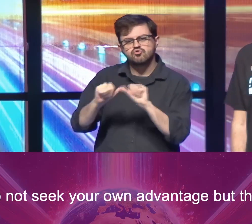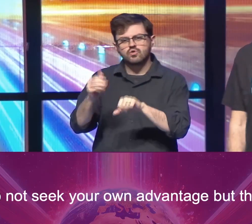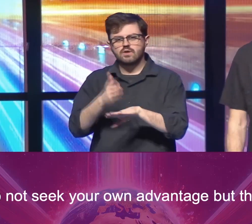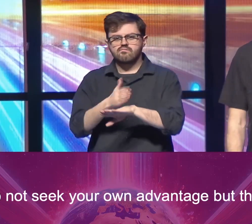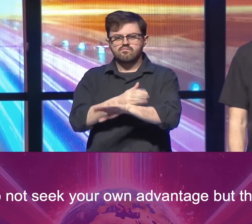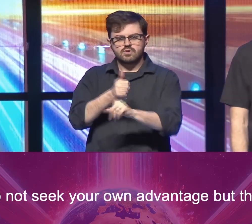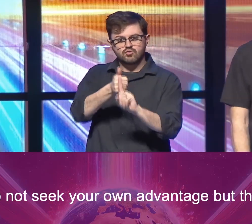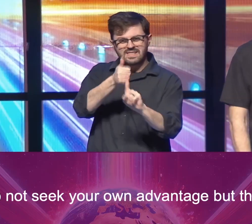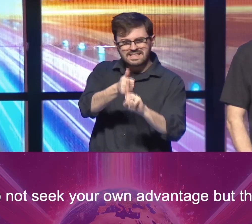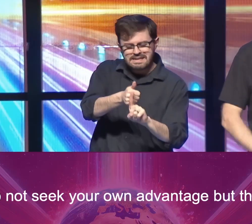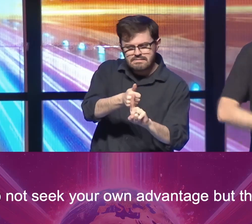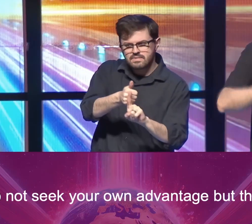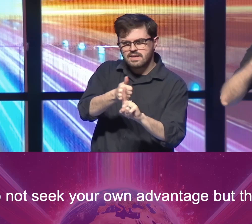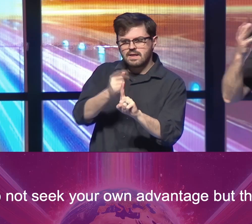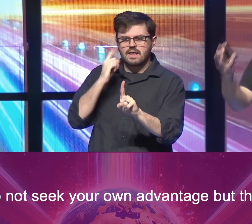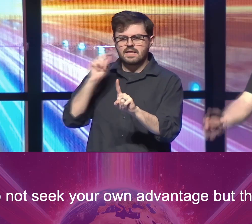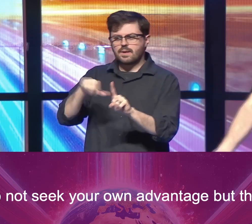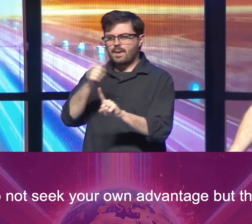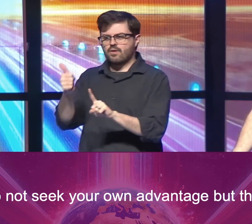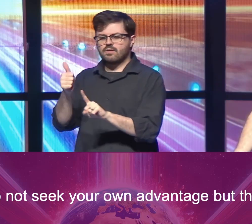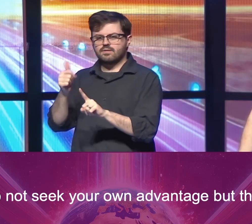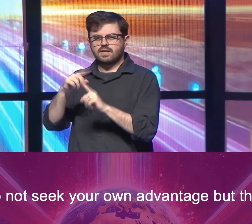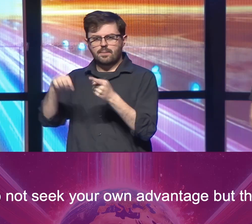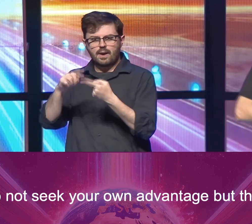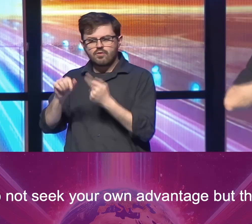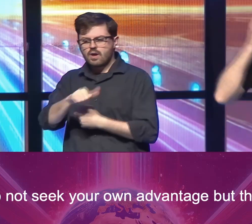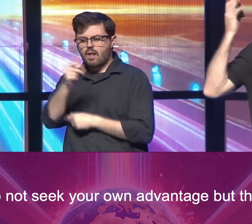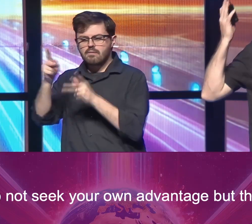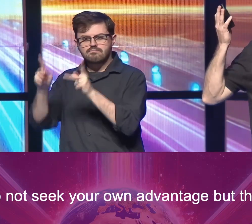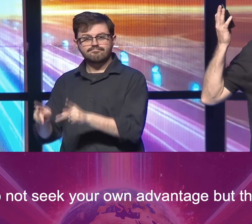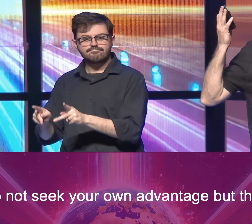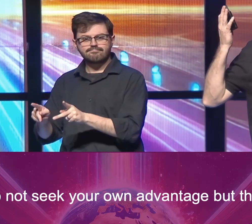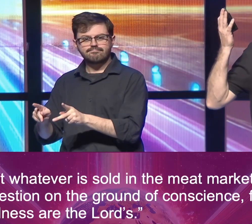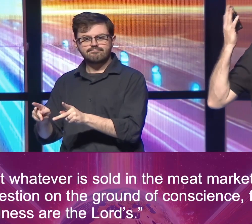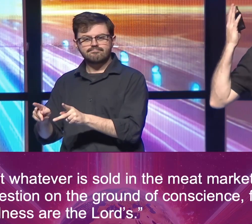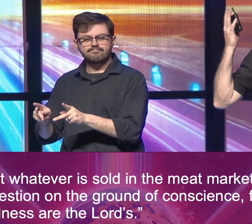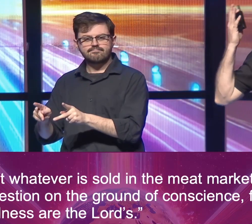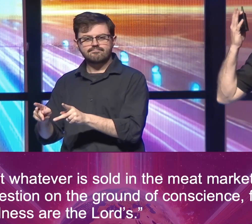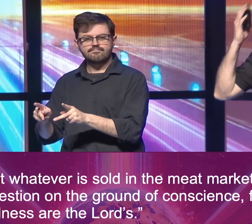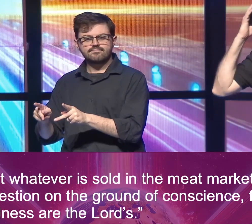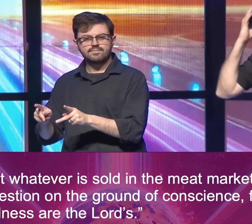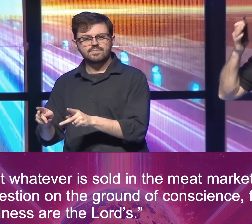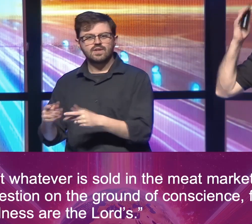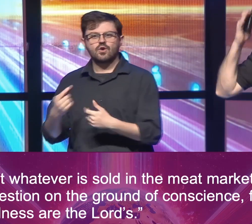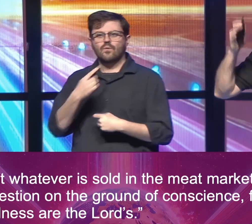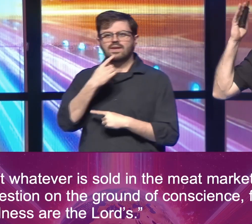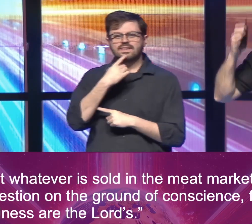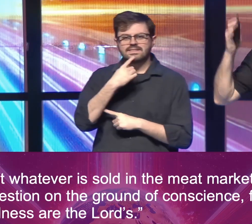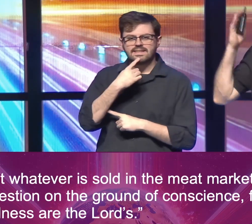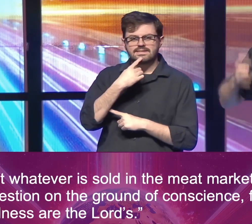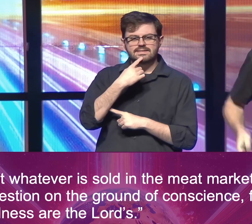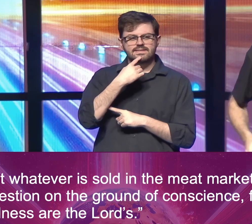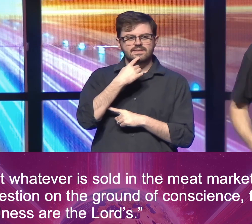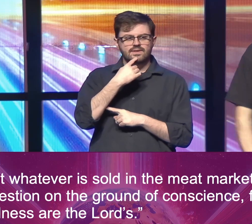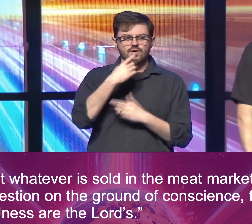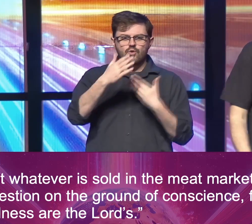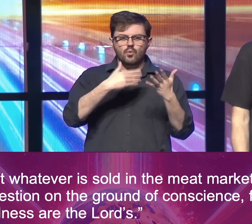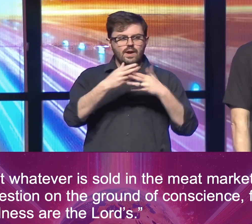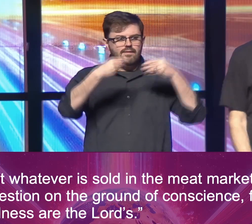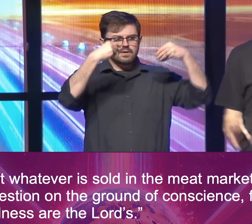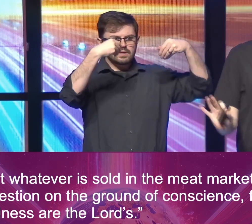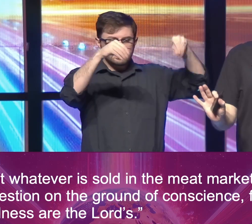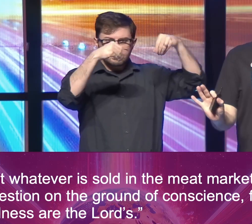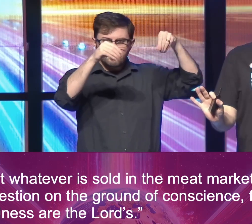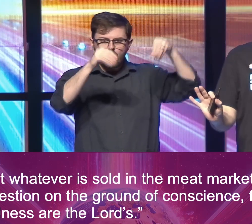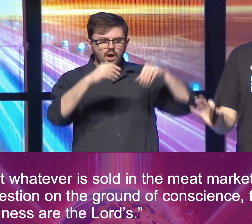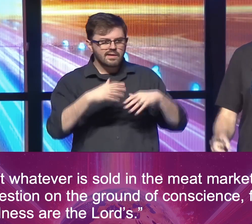other person. And then he gives this really practical thing. He says, eat whatever is sold in the market without raising any questions. I love that.